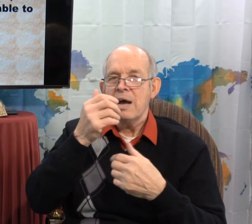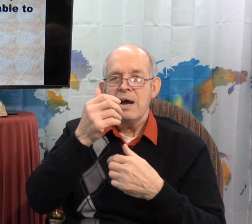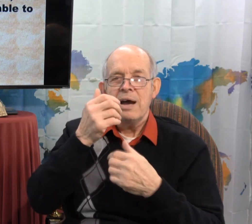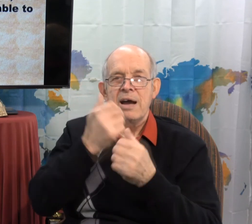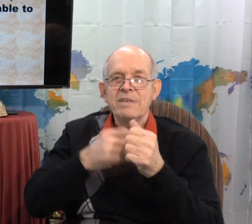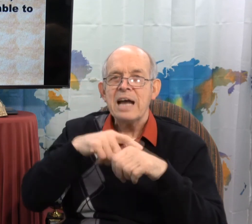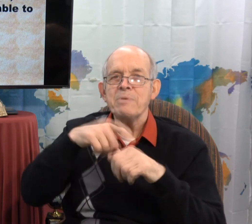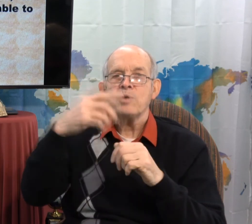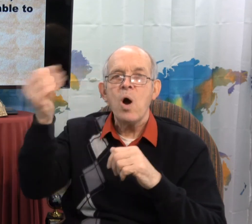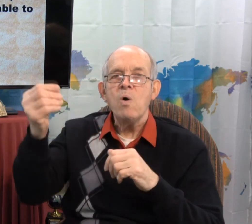Every time you go